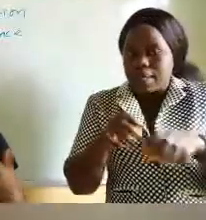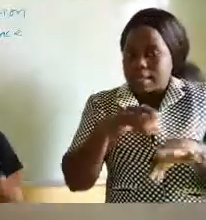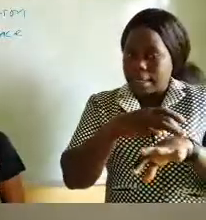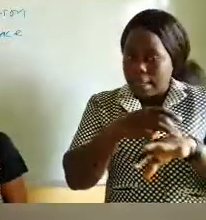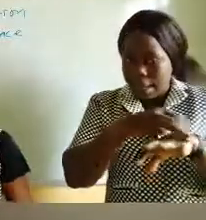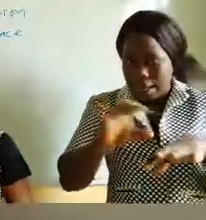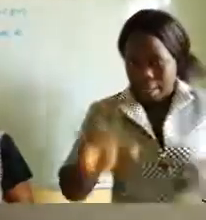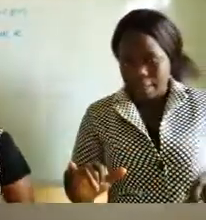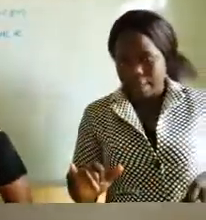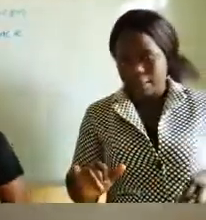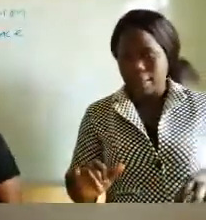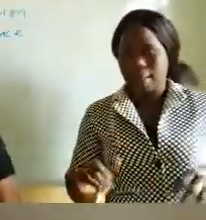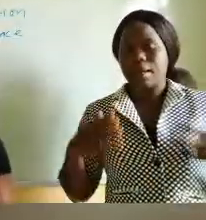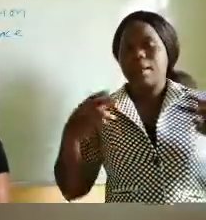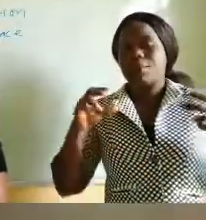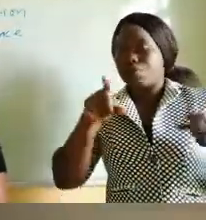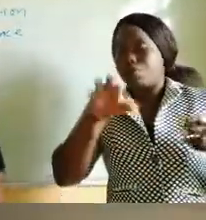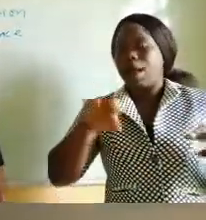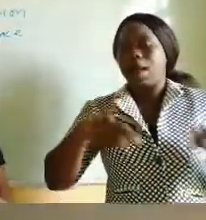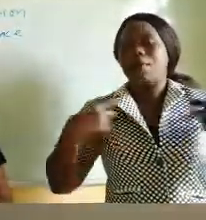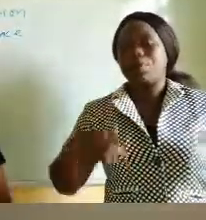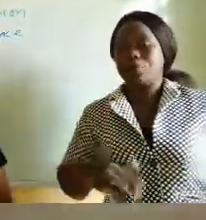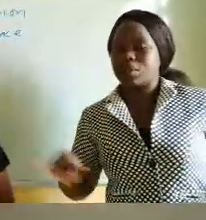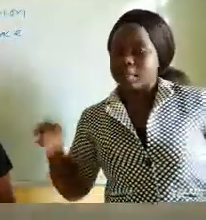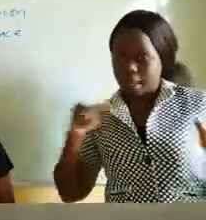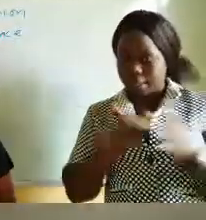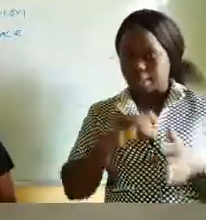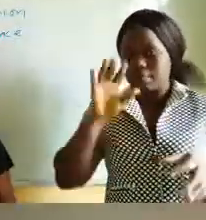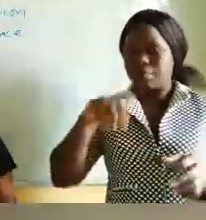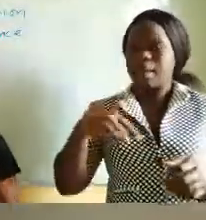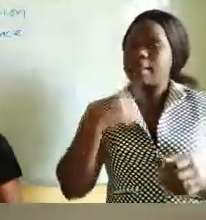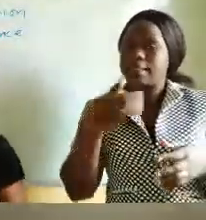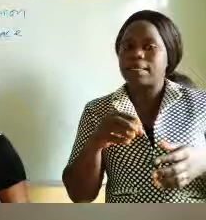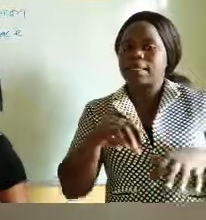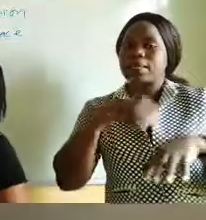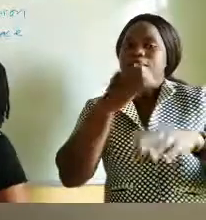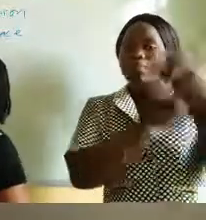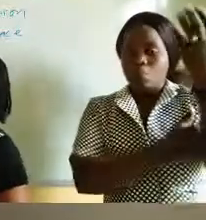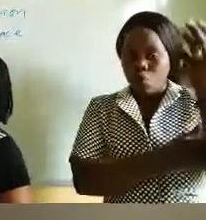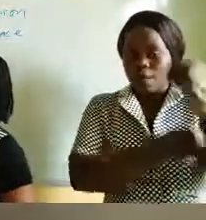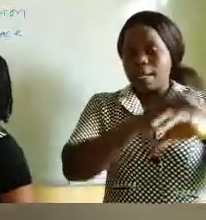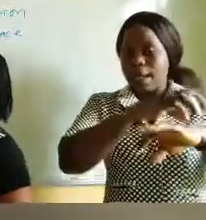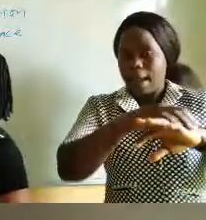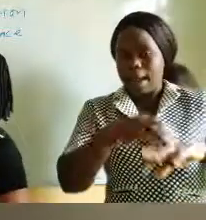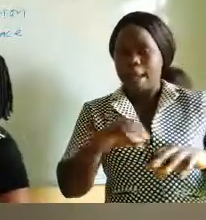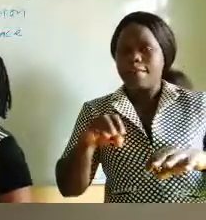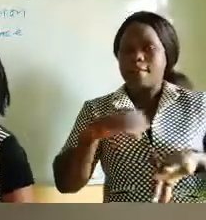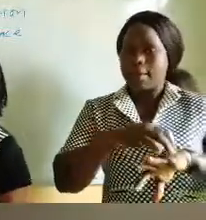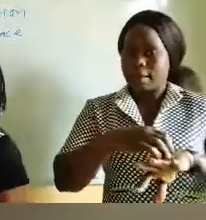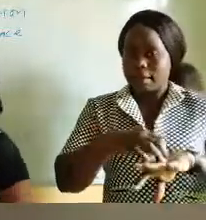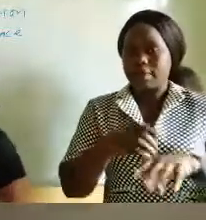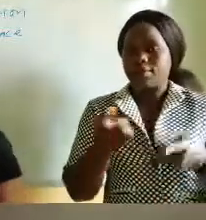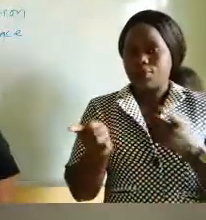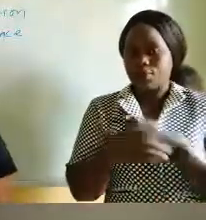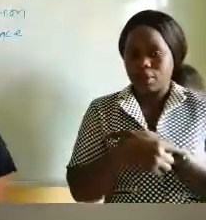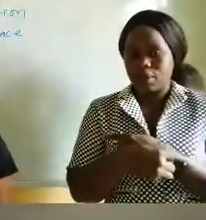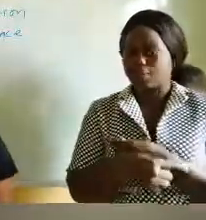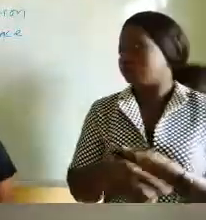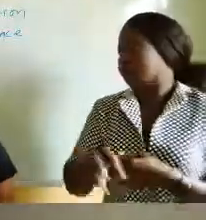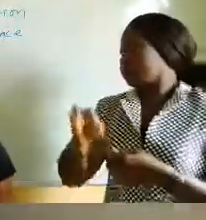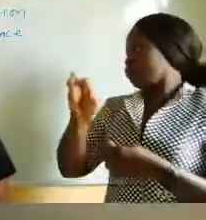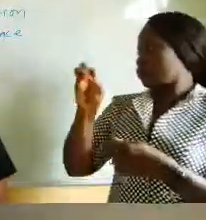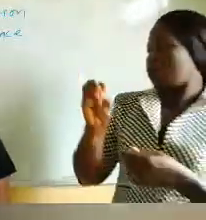personifying morning by saying, morning arrived early today. Now onomatopoeia. It